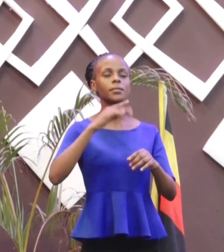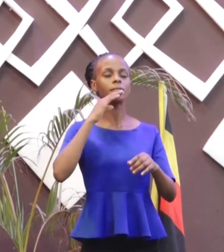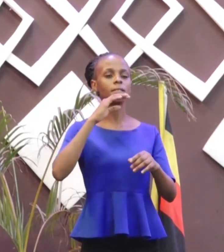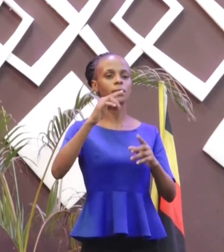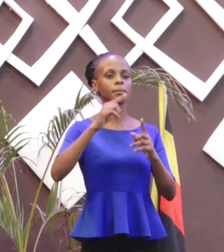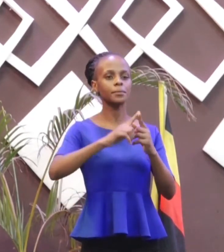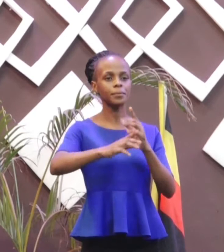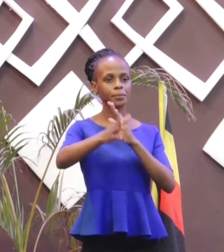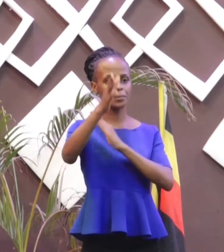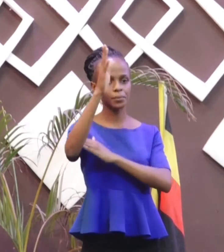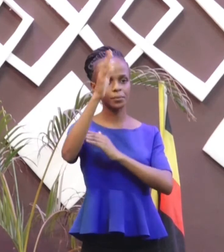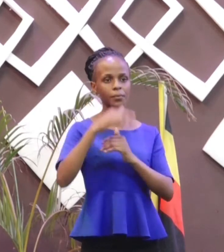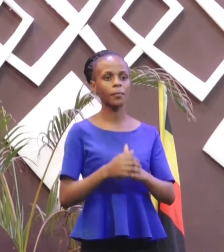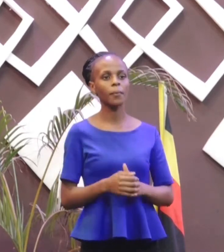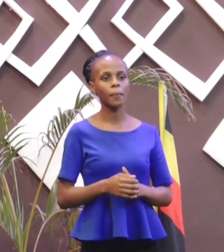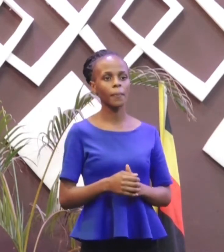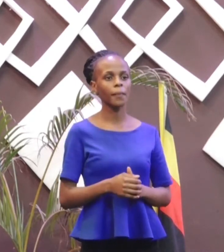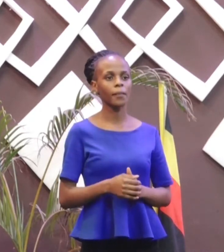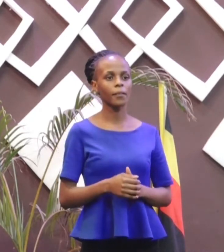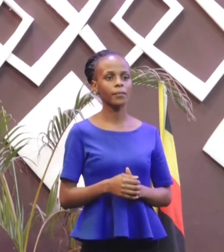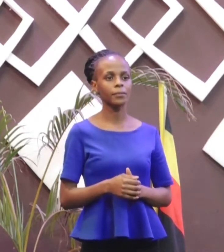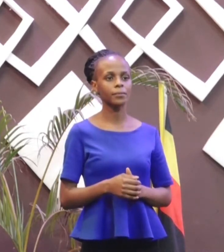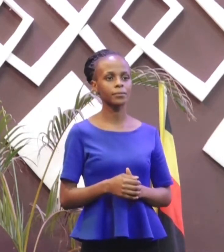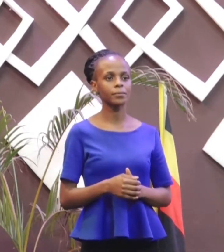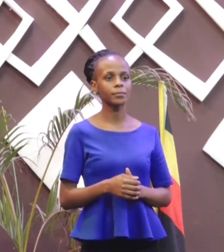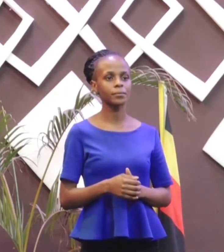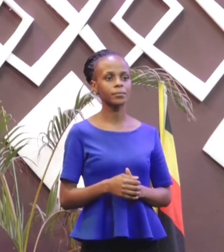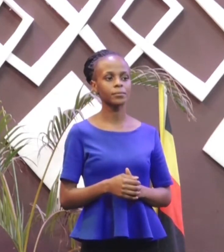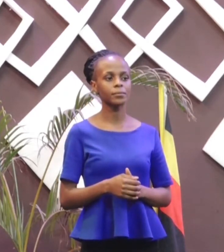That we can get some time to speak to the Lord.